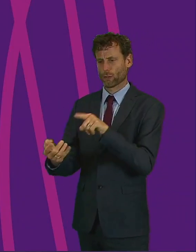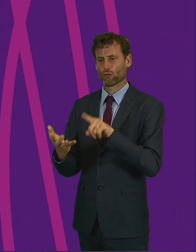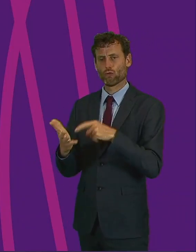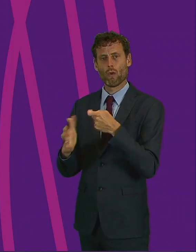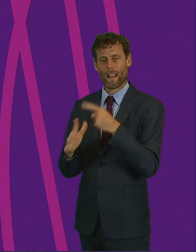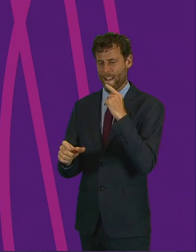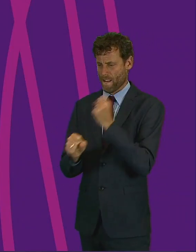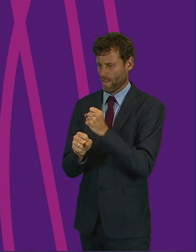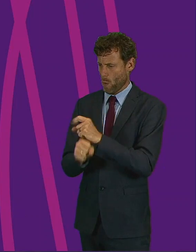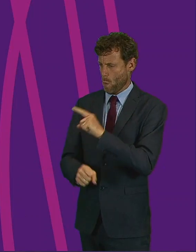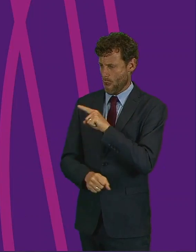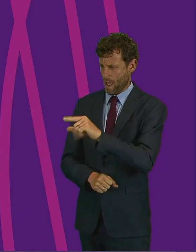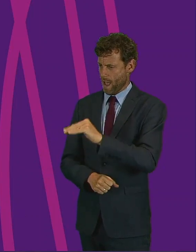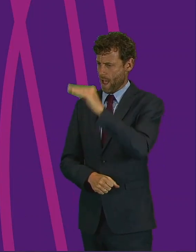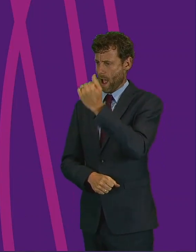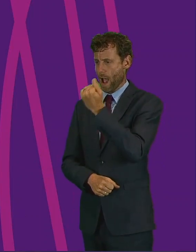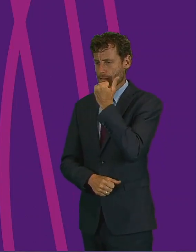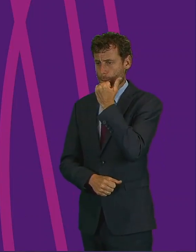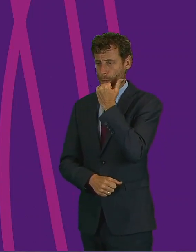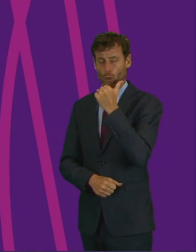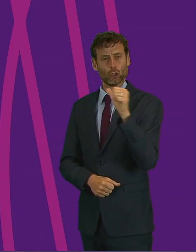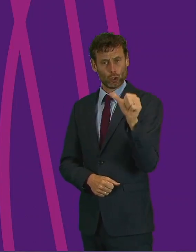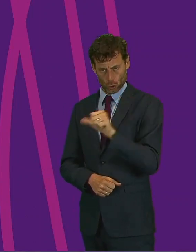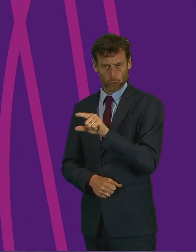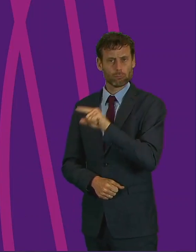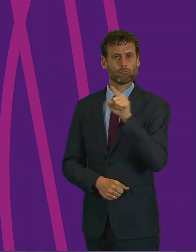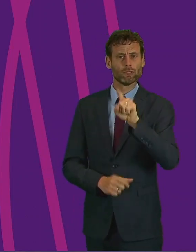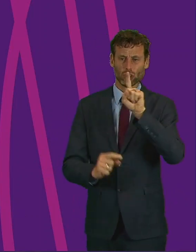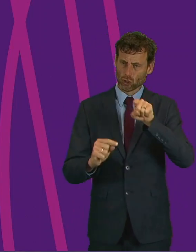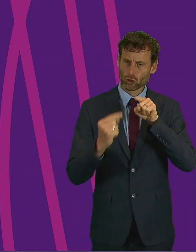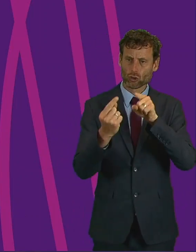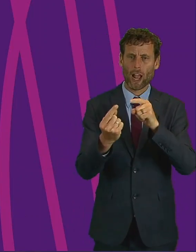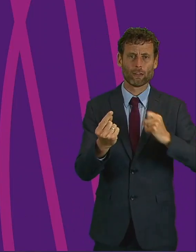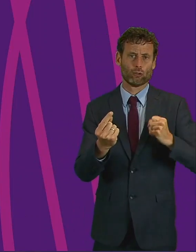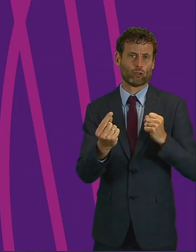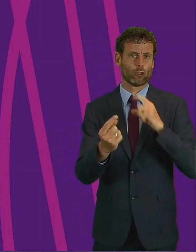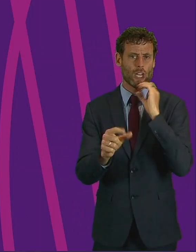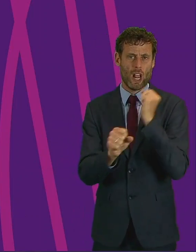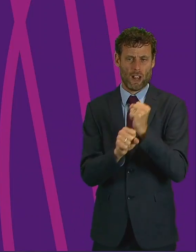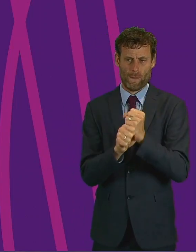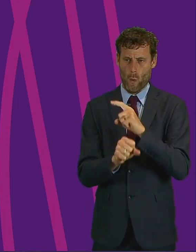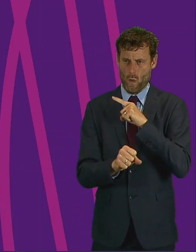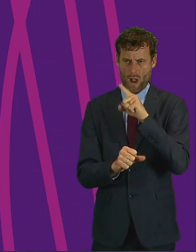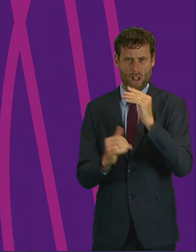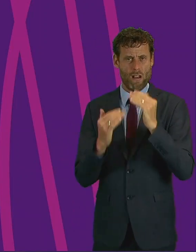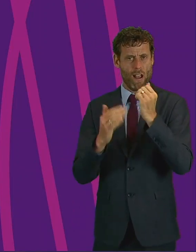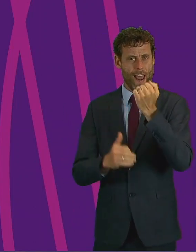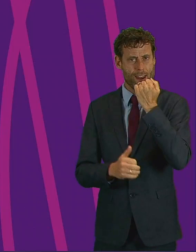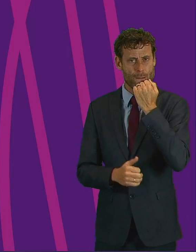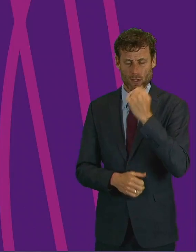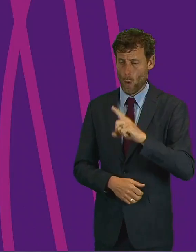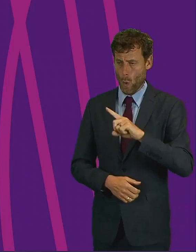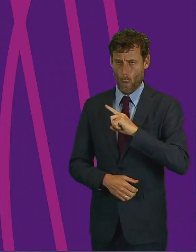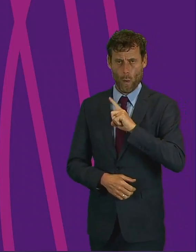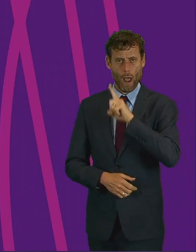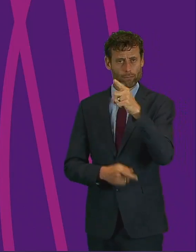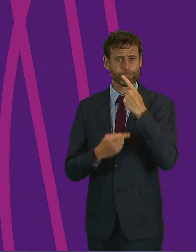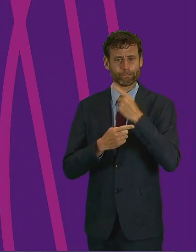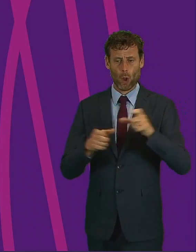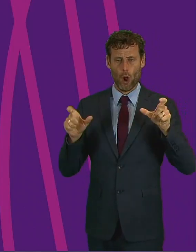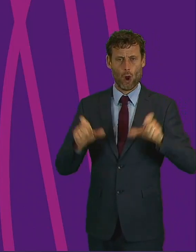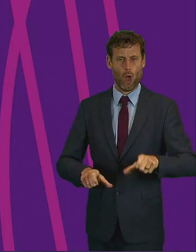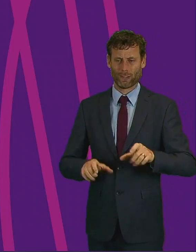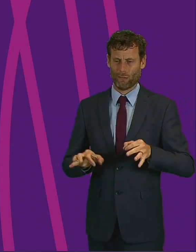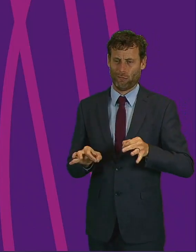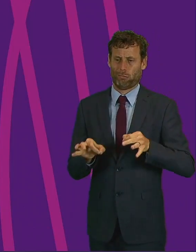that it is the Scottish Government which has been responsible for the timing of lockdown, social distancing measures, availability and use of testing, guidance